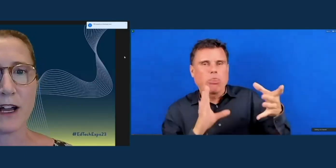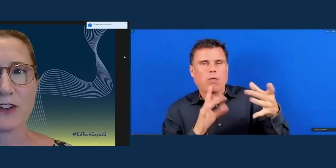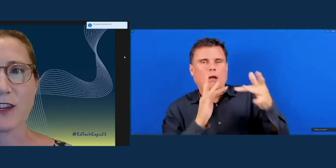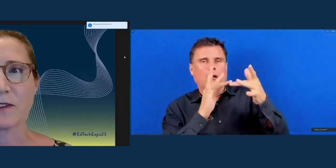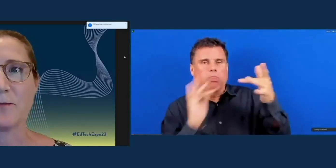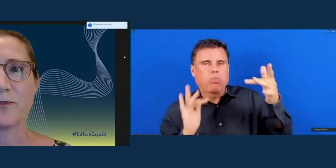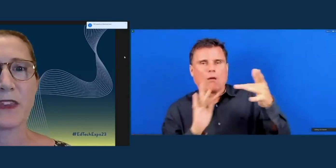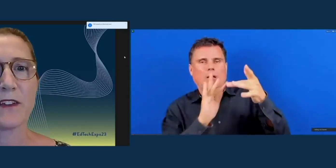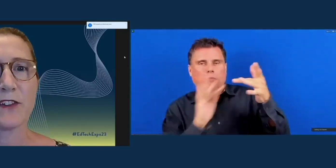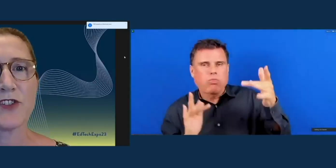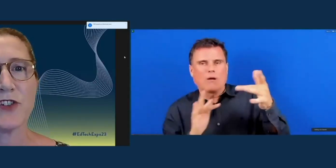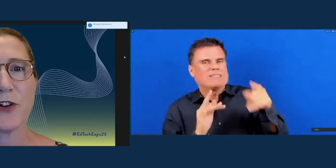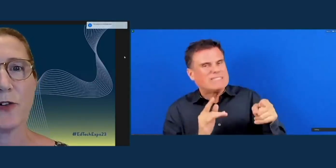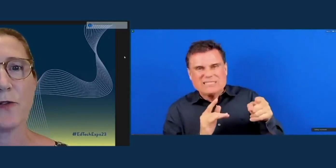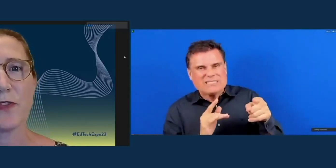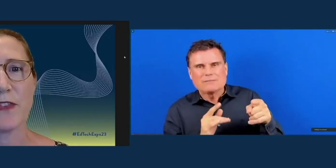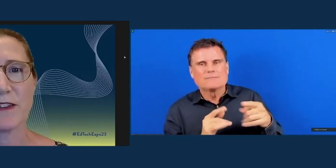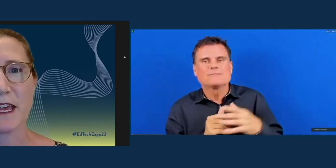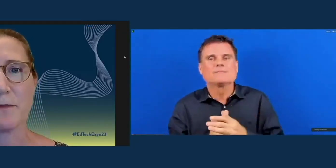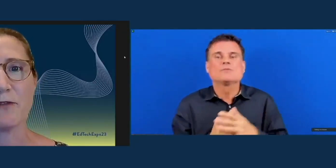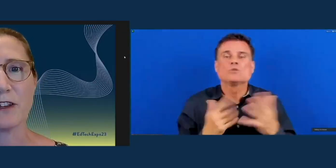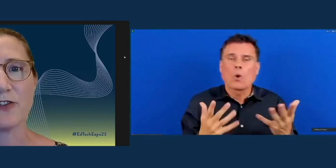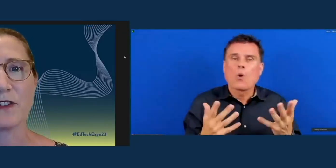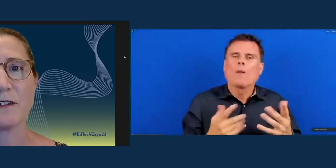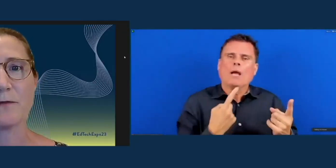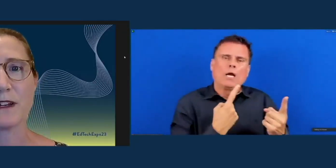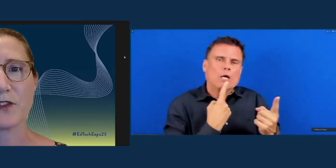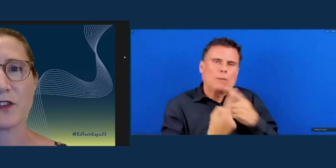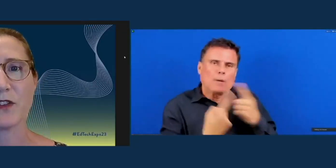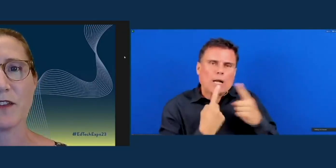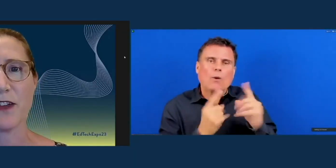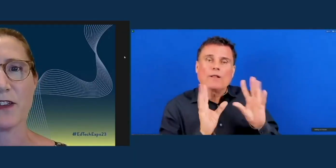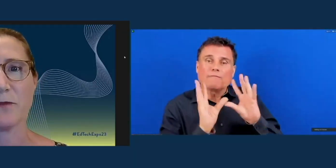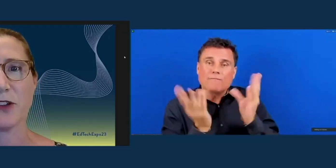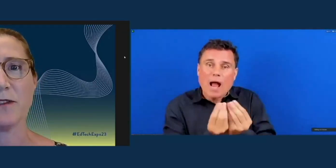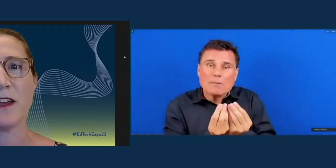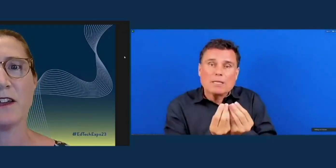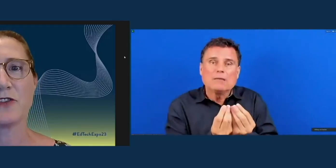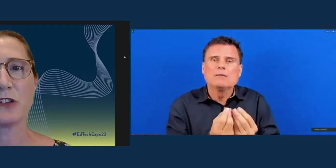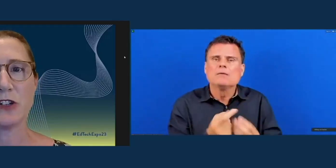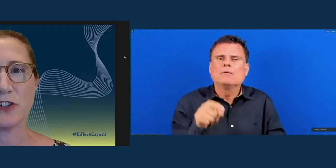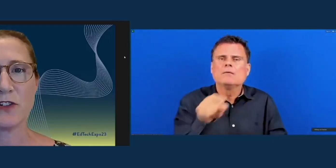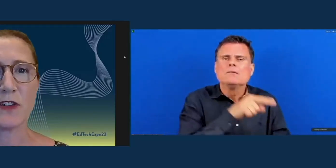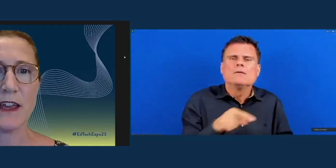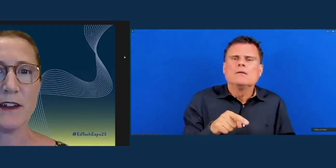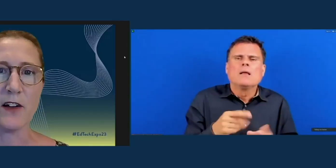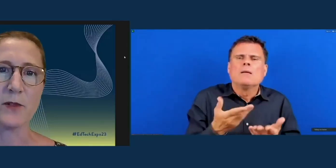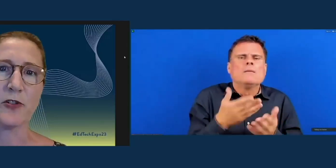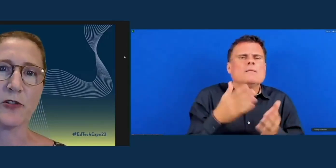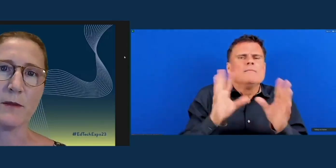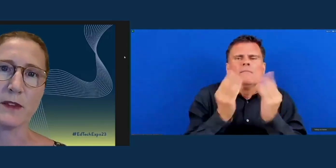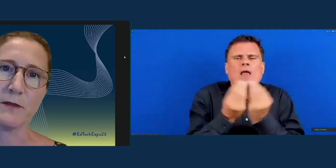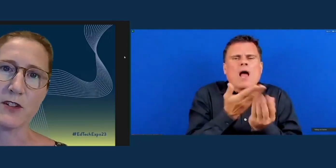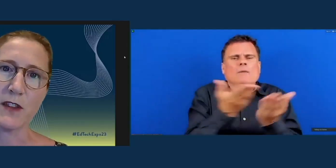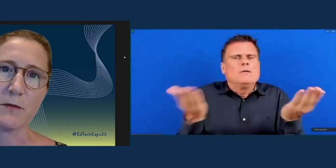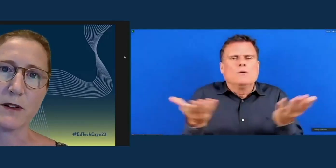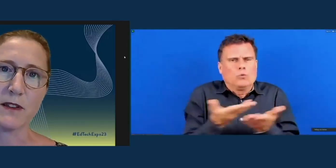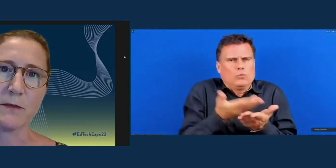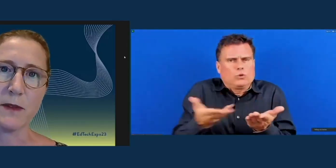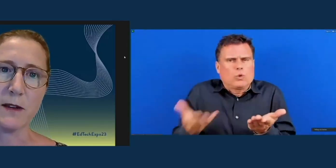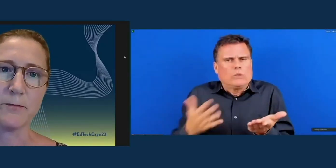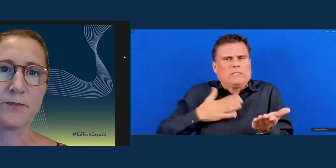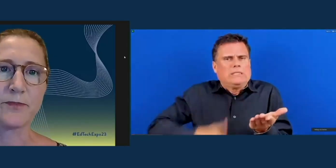of the project to know the type of literacy resources available to learners and other programs in which they